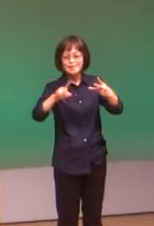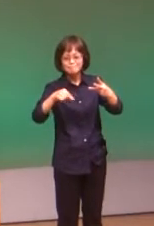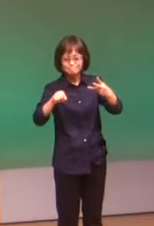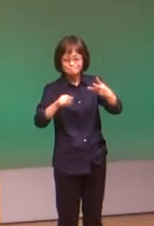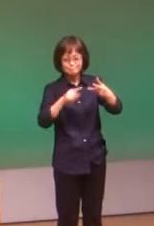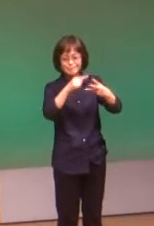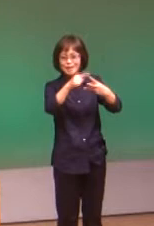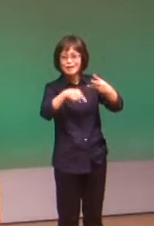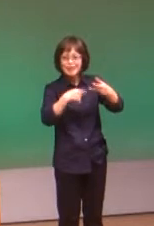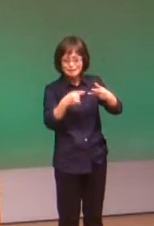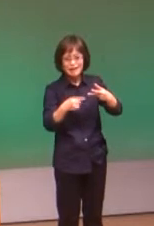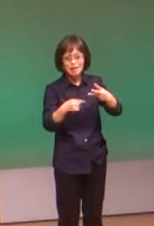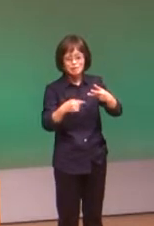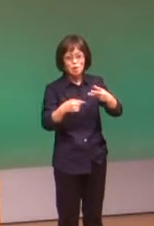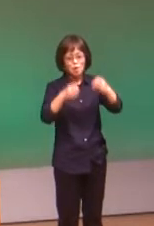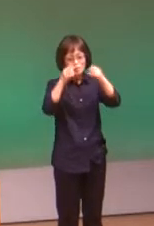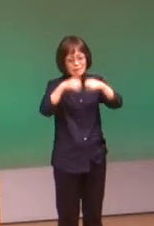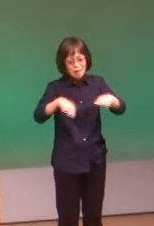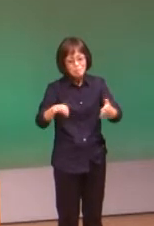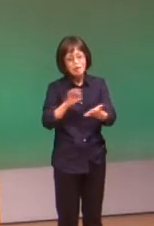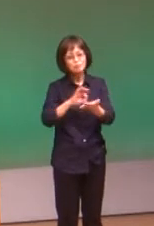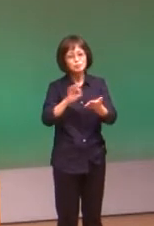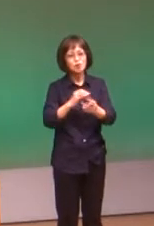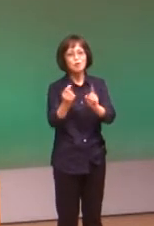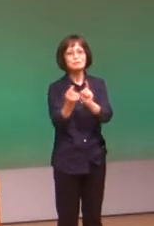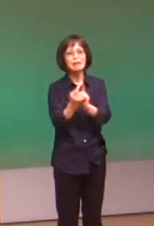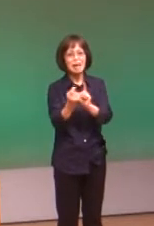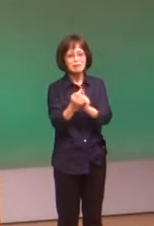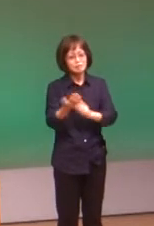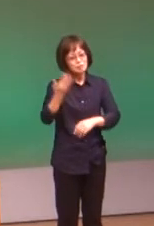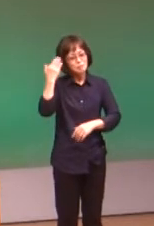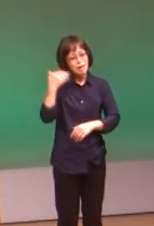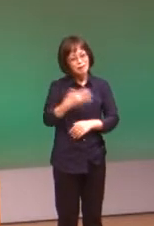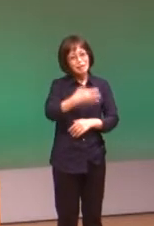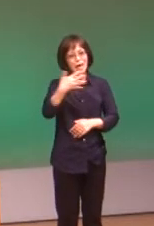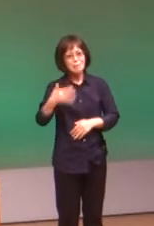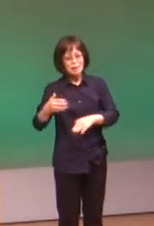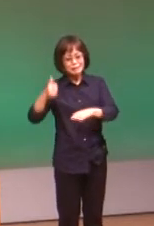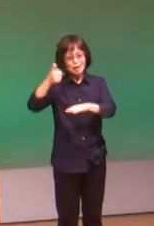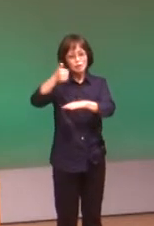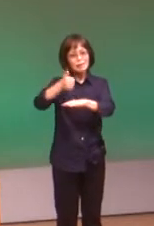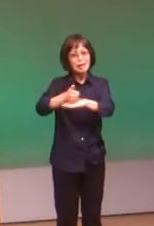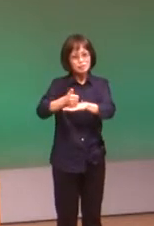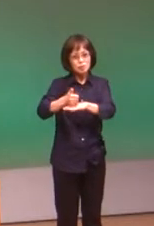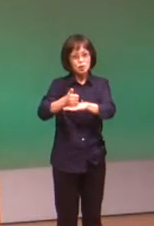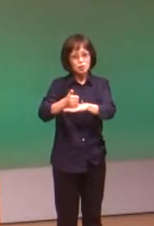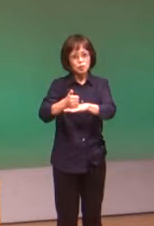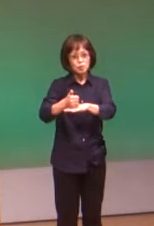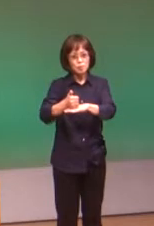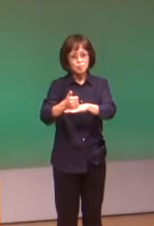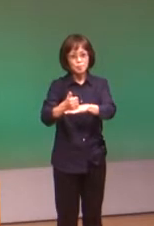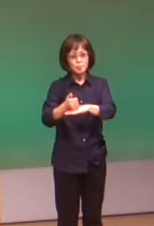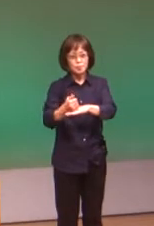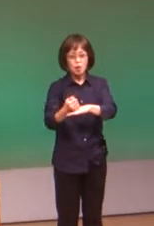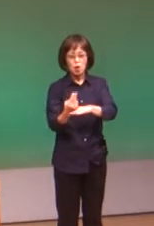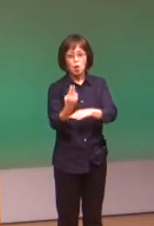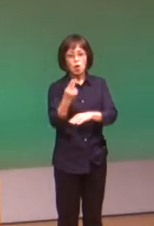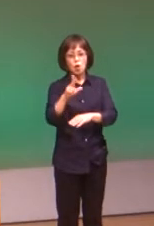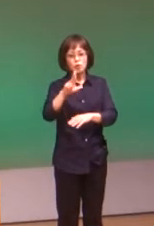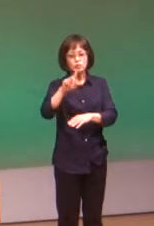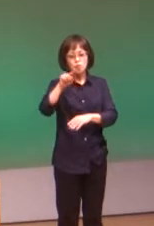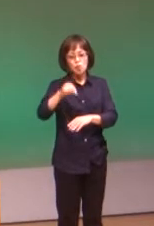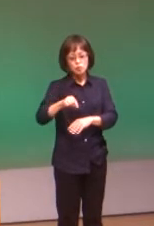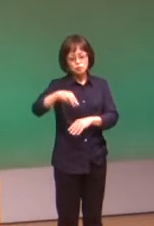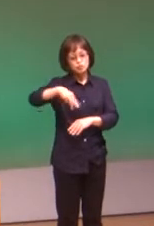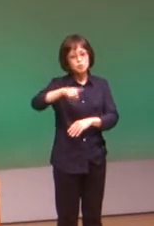atomic weapons were very different from that of the then President of the United States, Harry Truman,